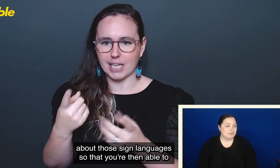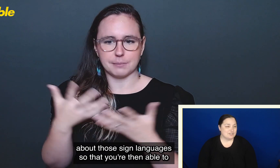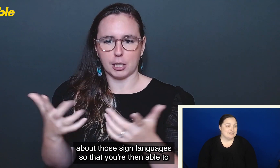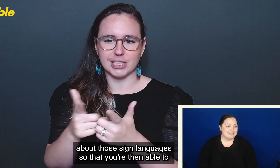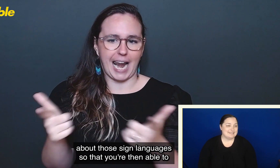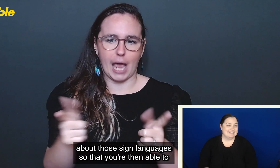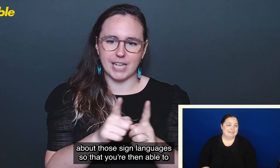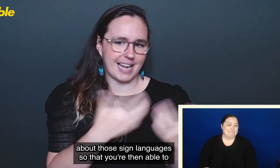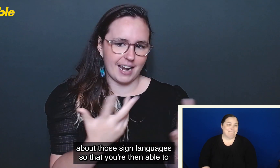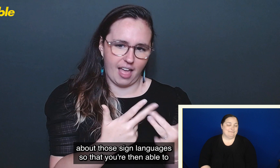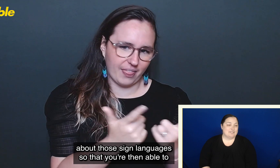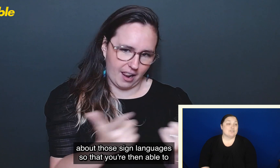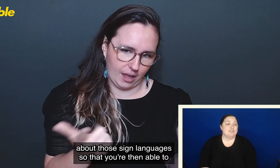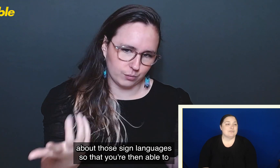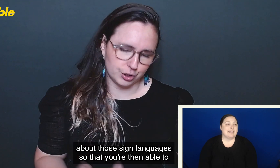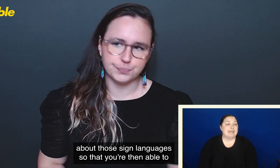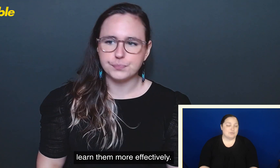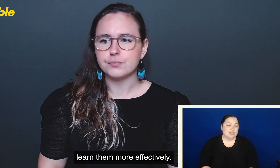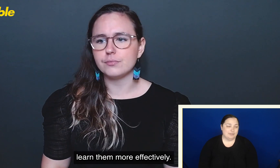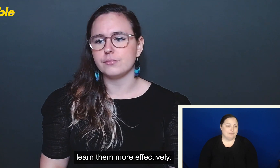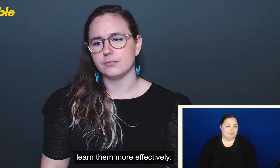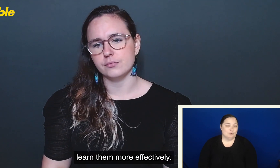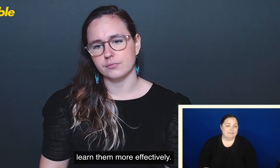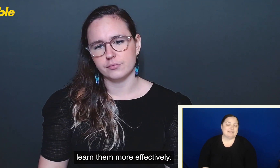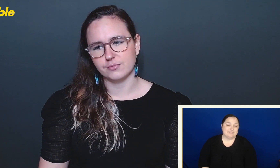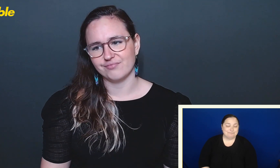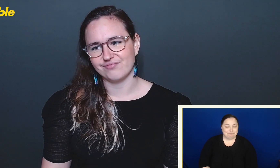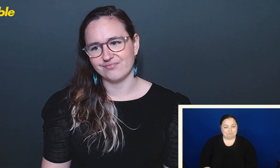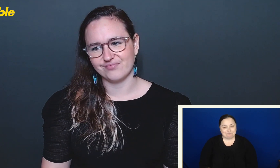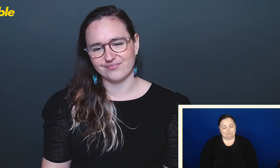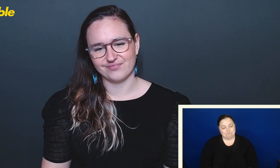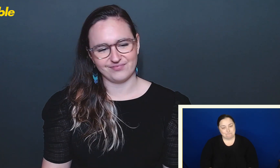sign languages so that you're then able to learn them more effectively.